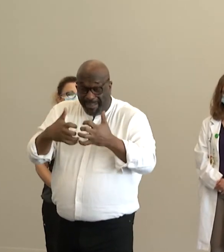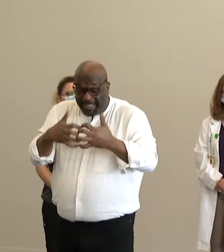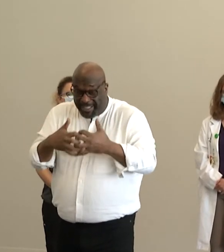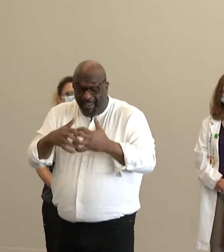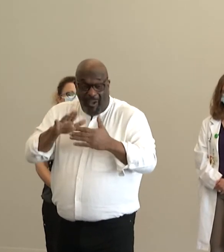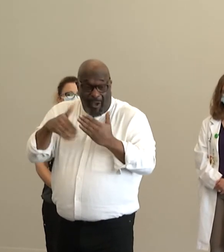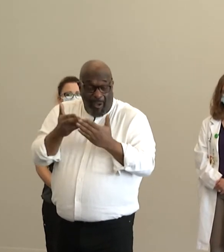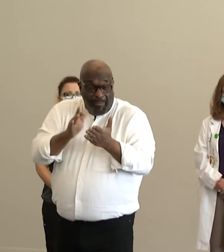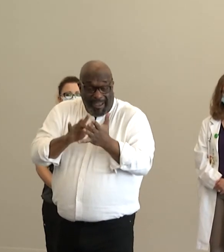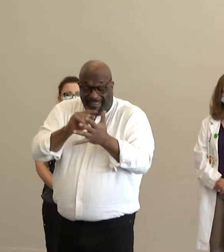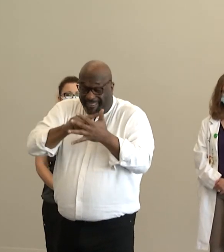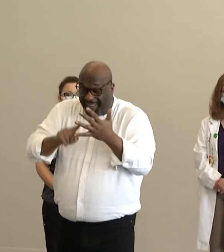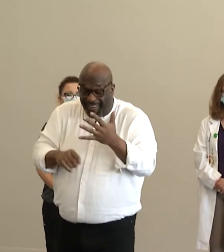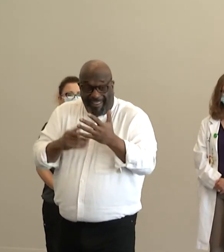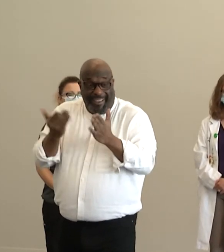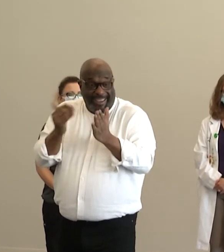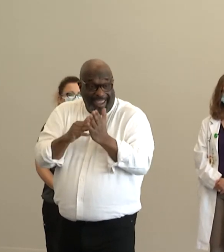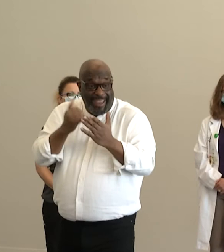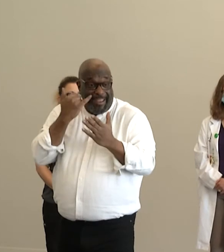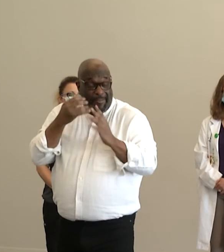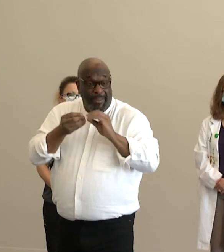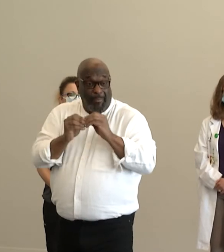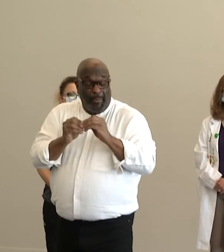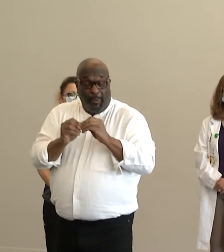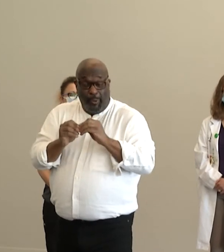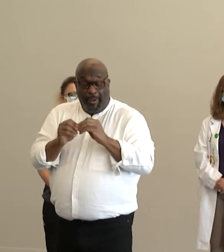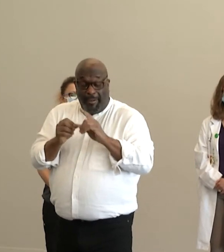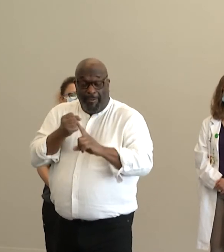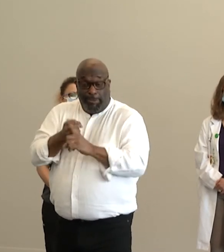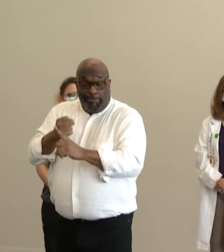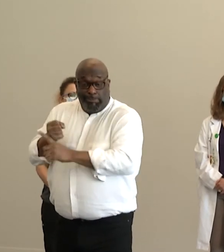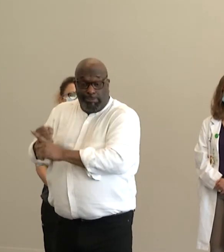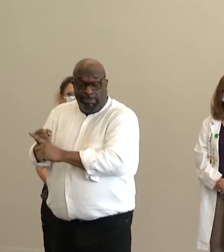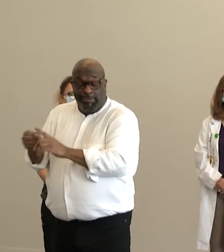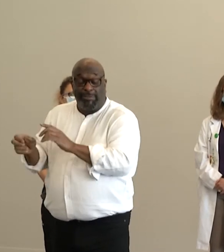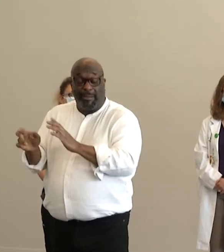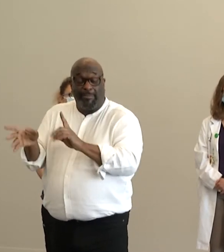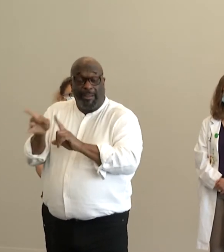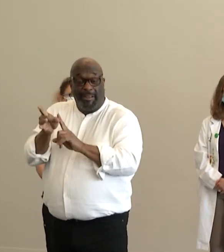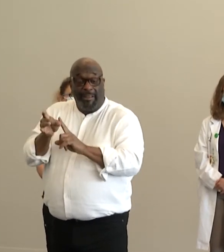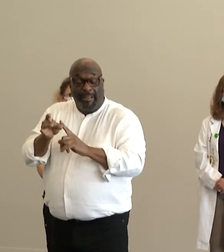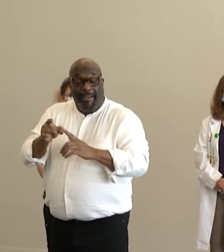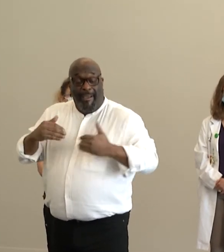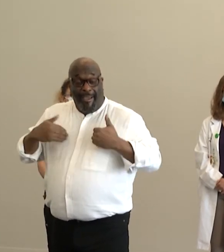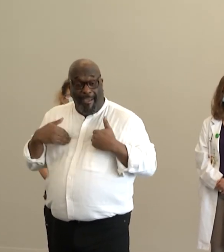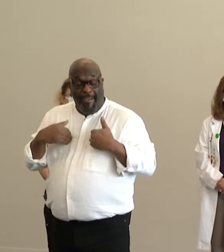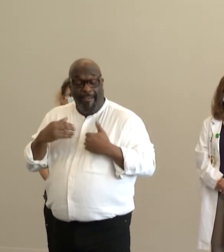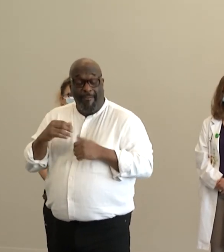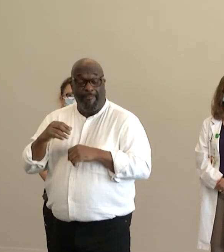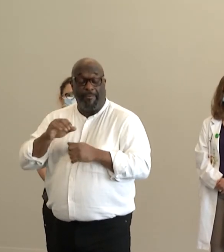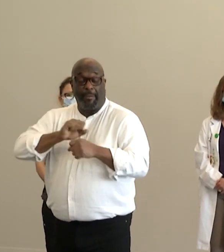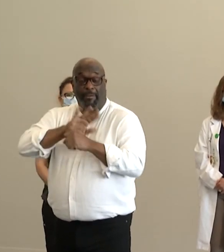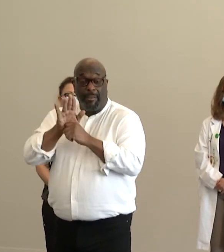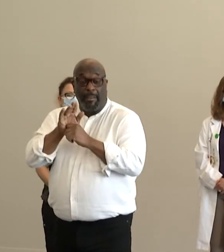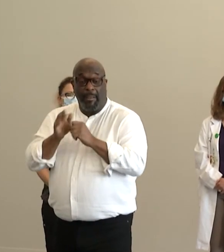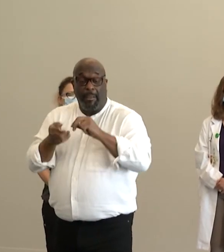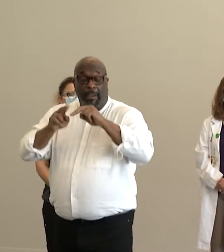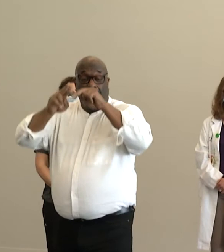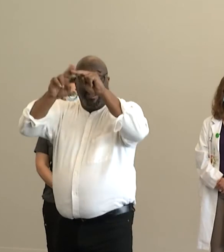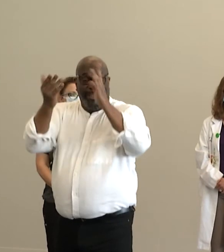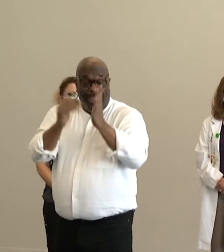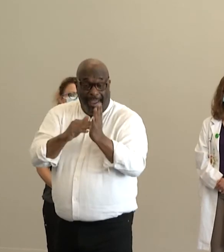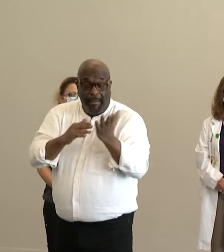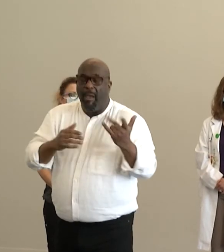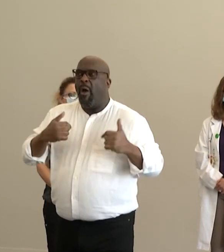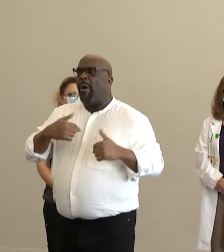spike again or whatever? You know, that's a little bit out of my skill set. Mine is more into training for critical care. I can tell you that we